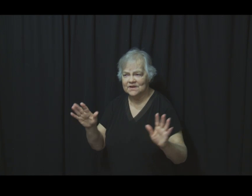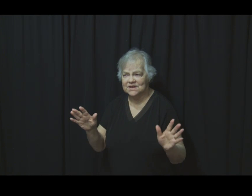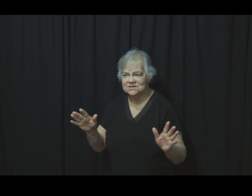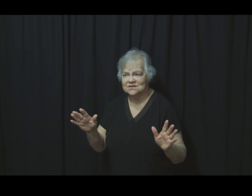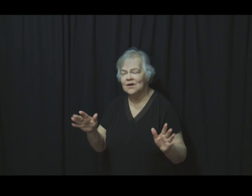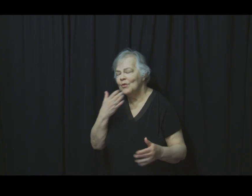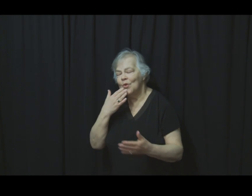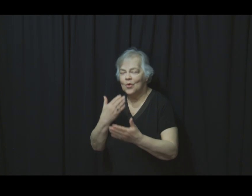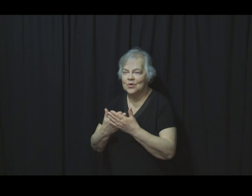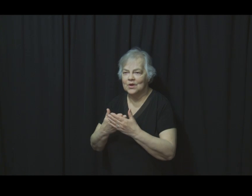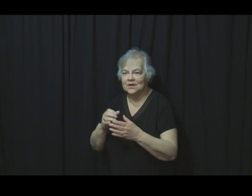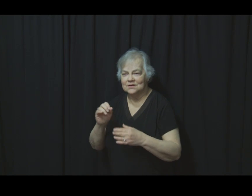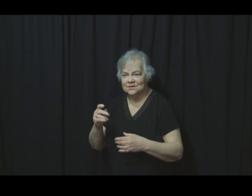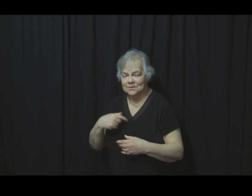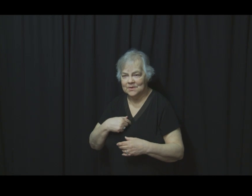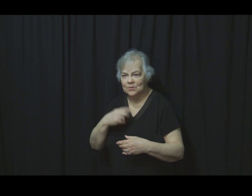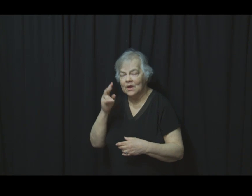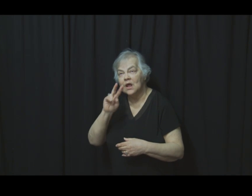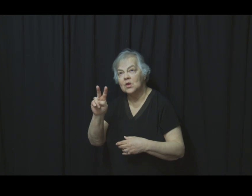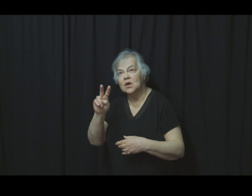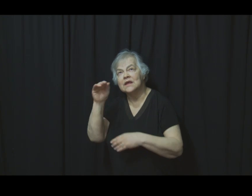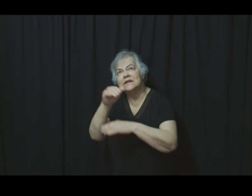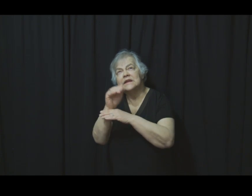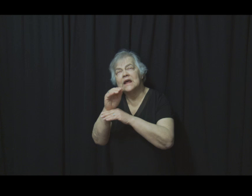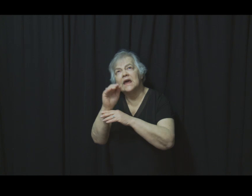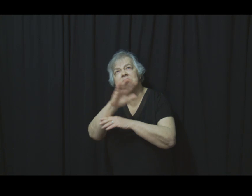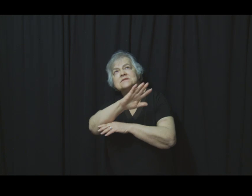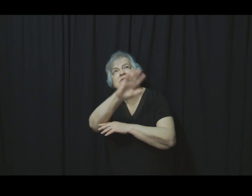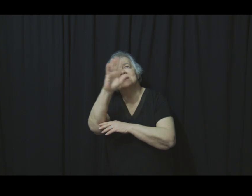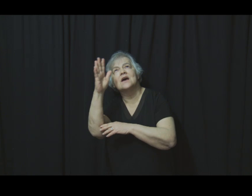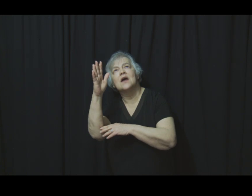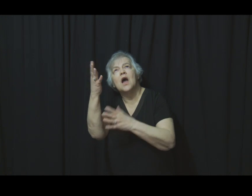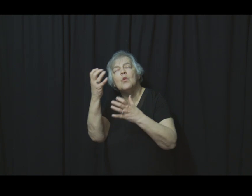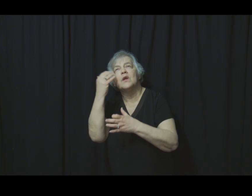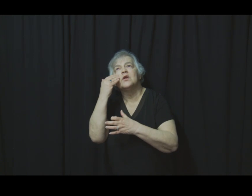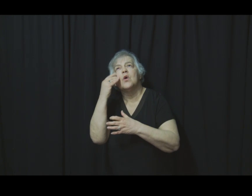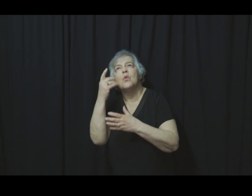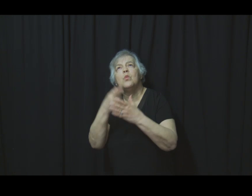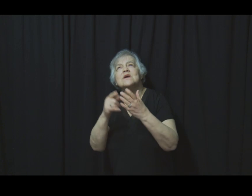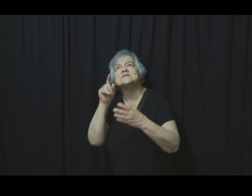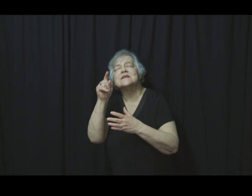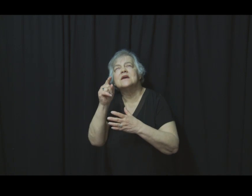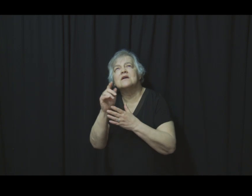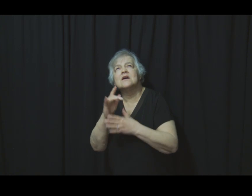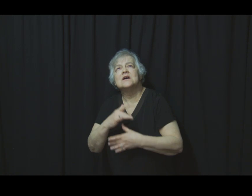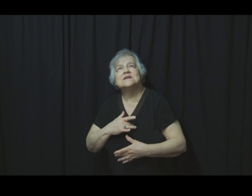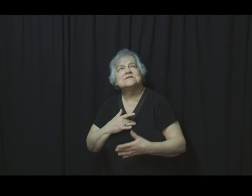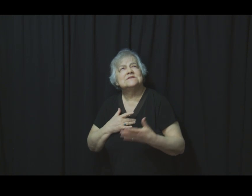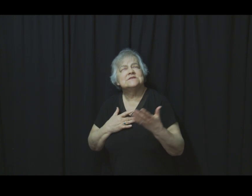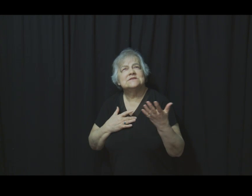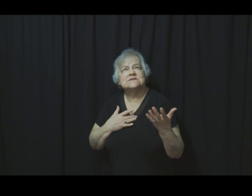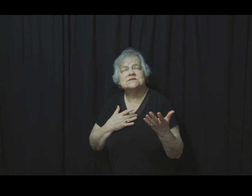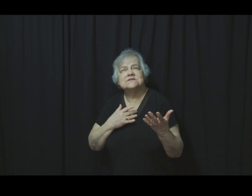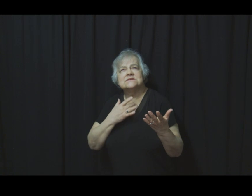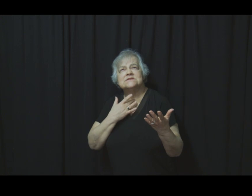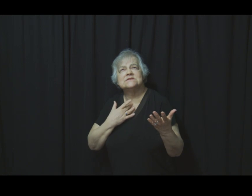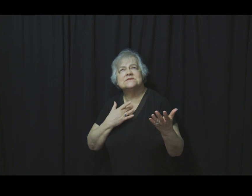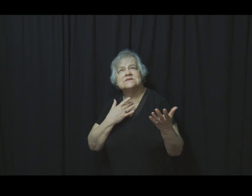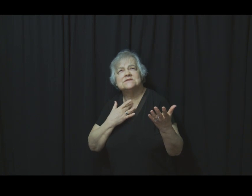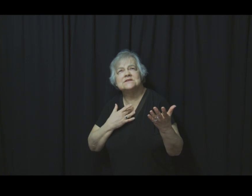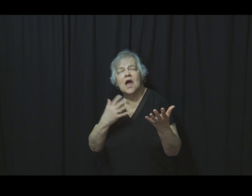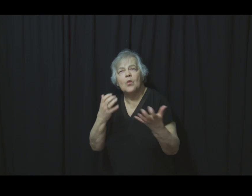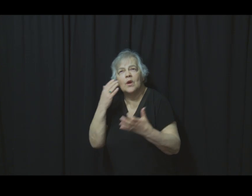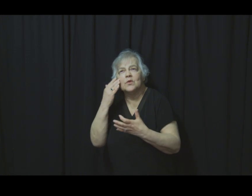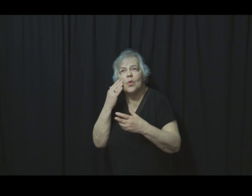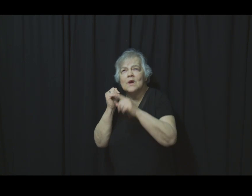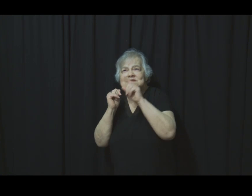good. Okay. To me, when I look at the night sky, I want to know what's out there. I'm driven. I want to know if what's out